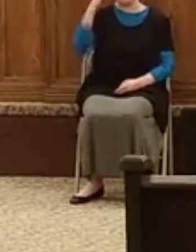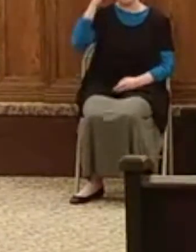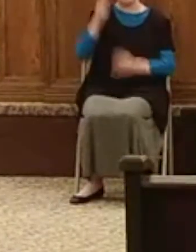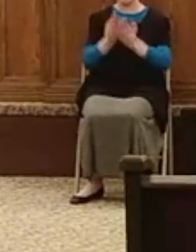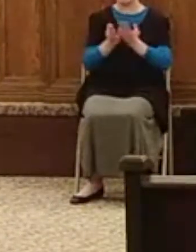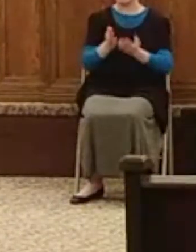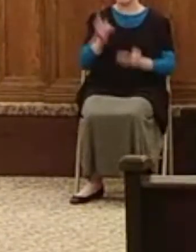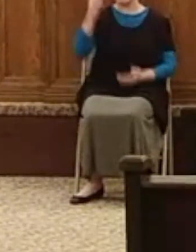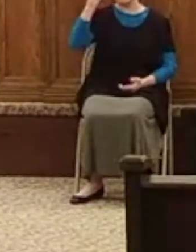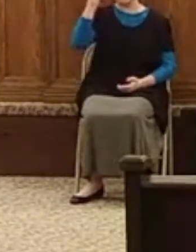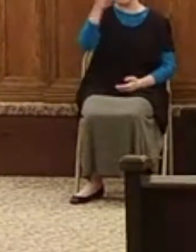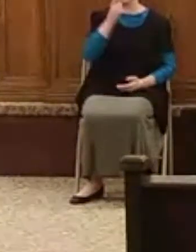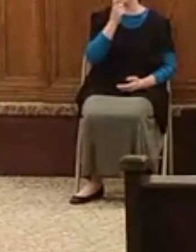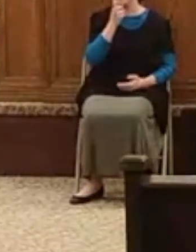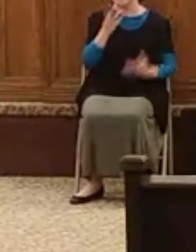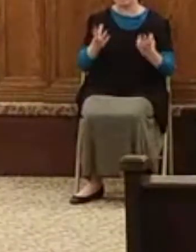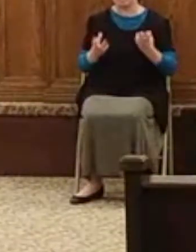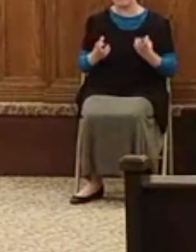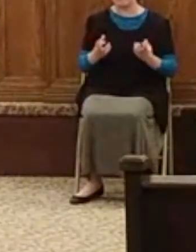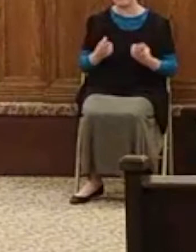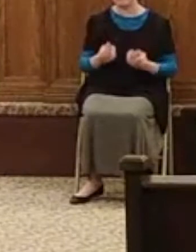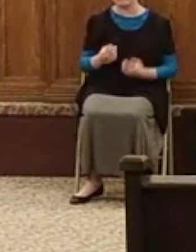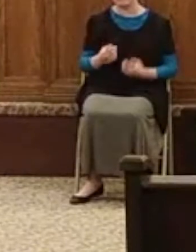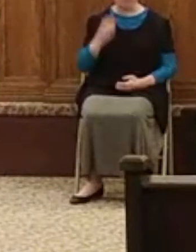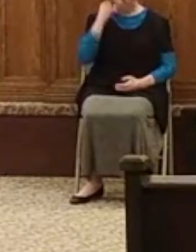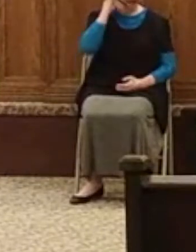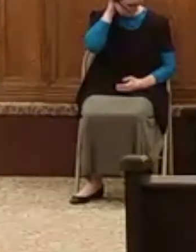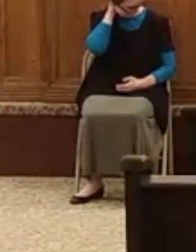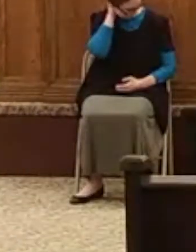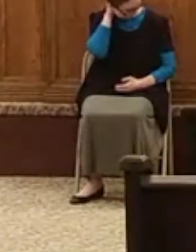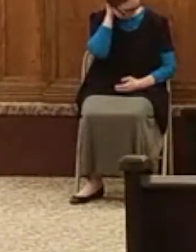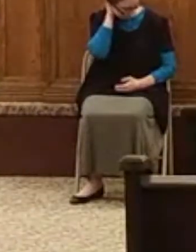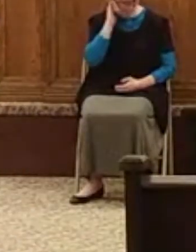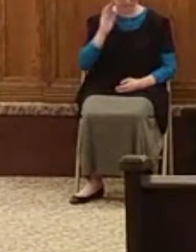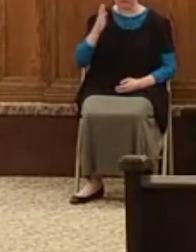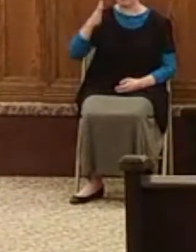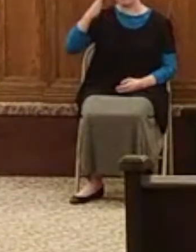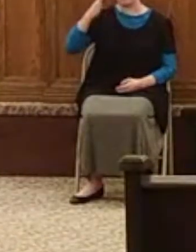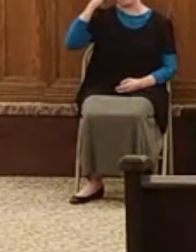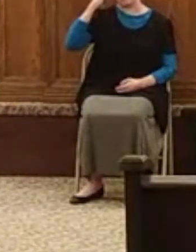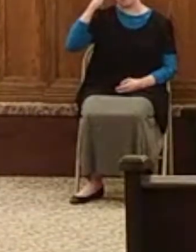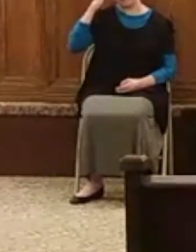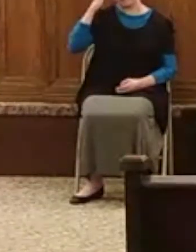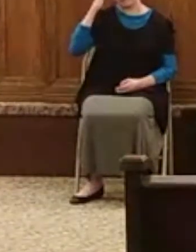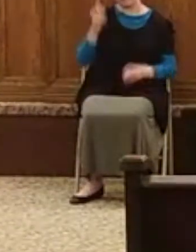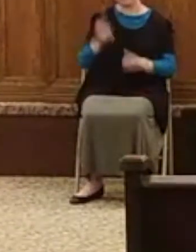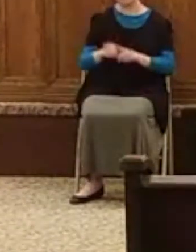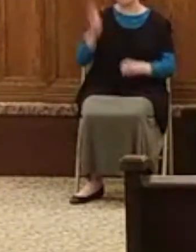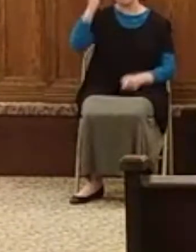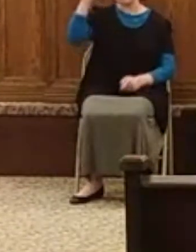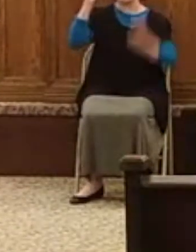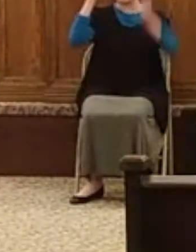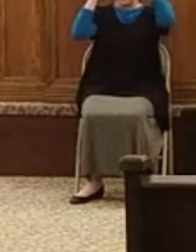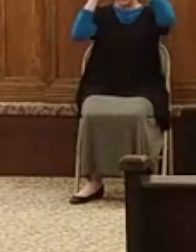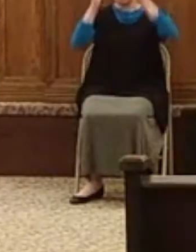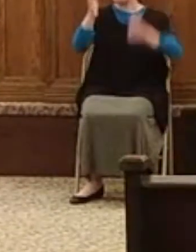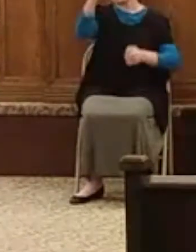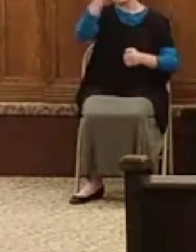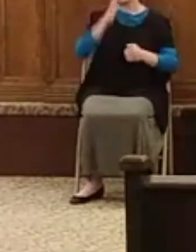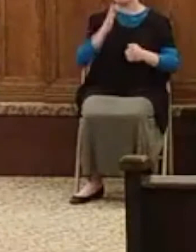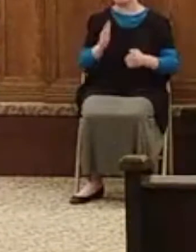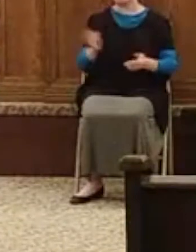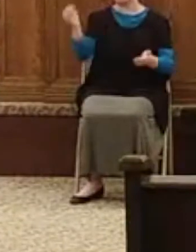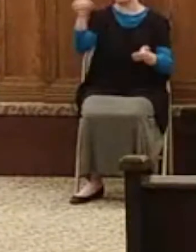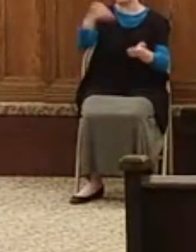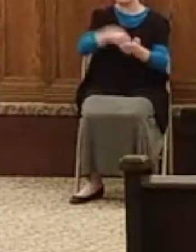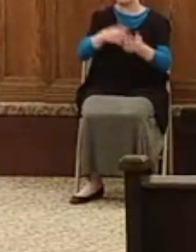Gospels for whosoever will. Yes, sir. Come on, yes, Sister Davis. Yes. They need to know that there is still a message of hope. Right. That God